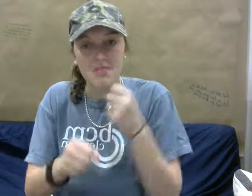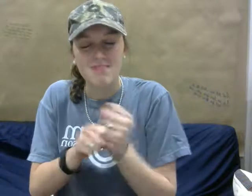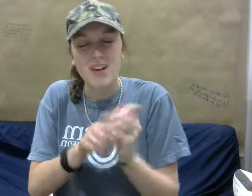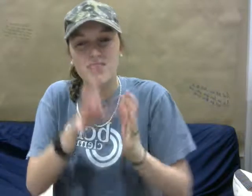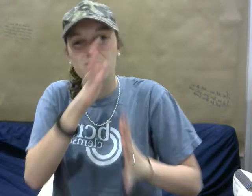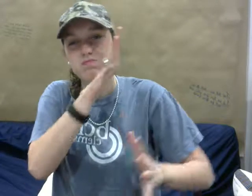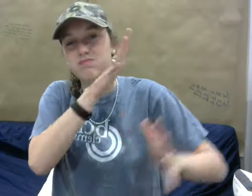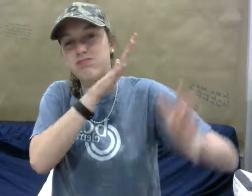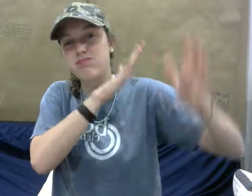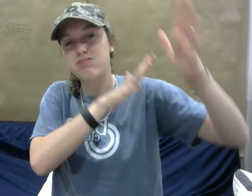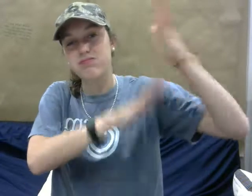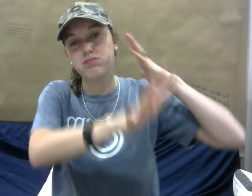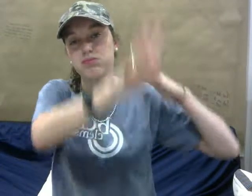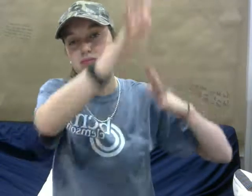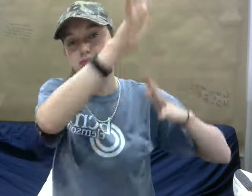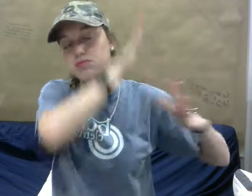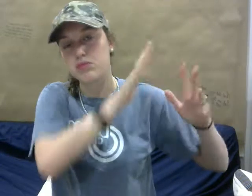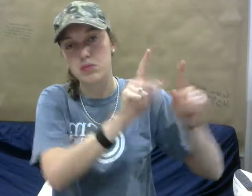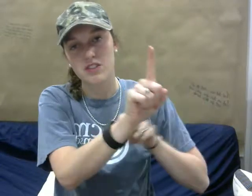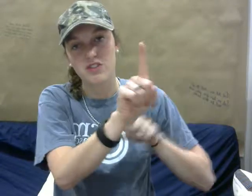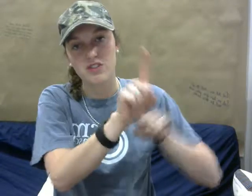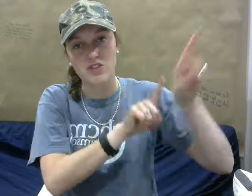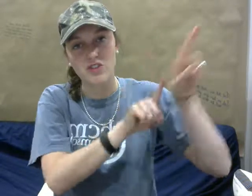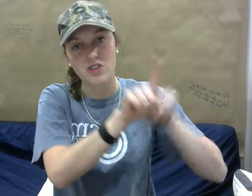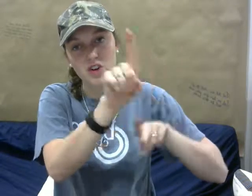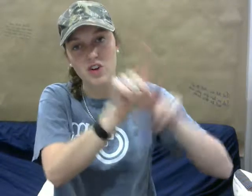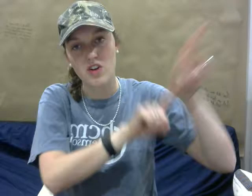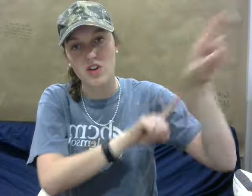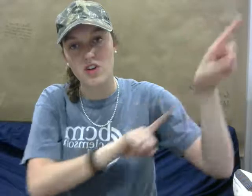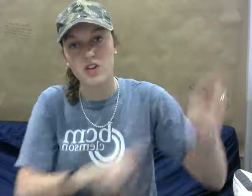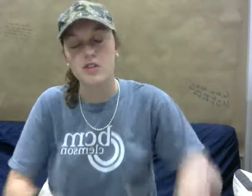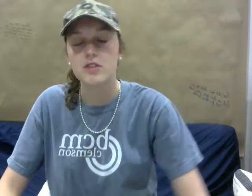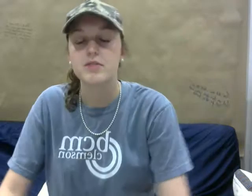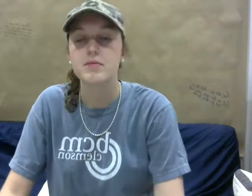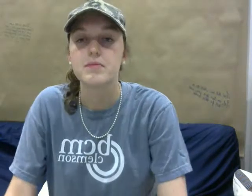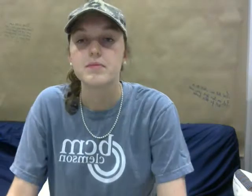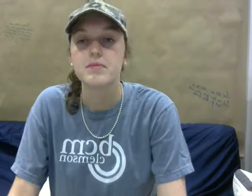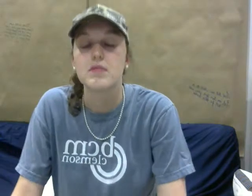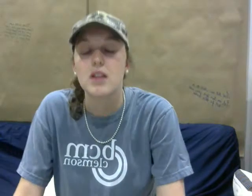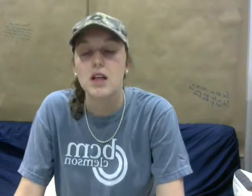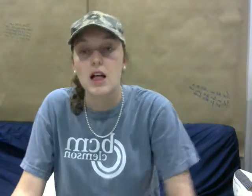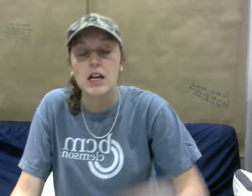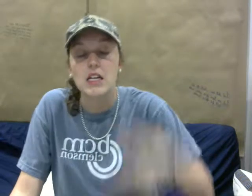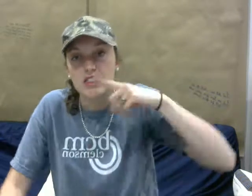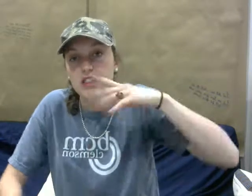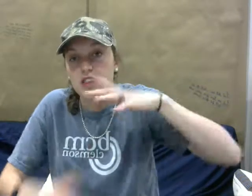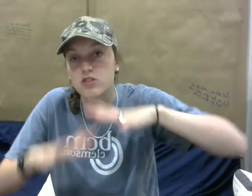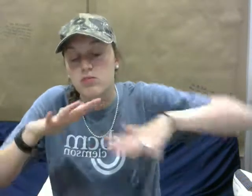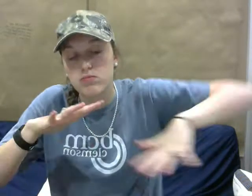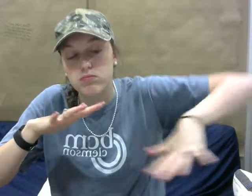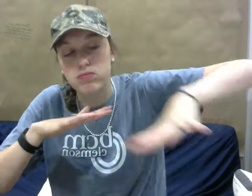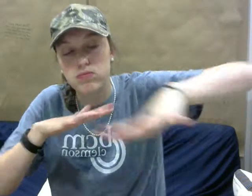of stars. This pre-solar nebula was a rotating sphere of dust and gas.